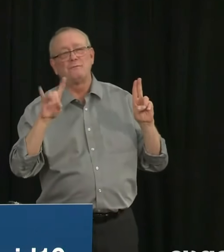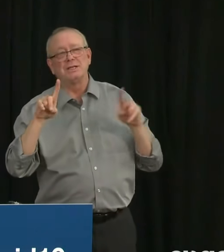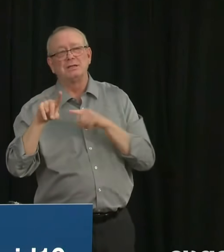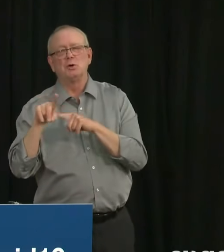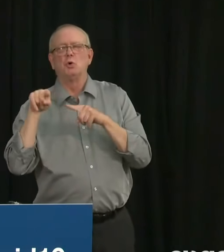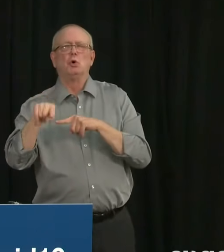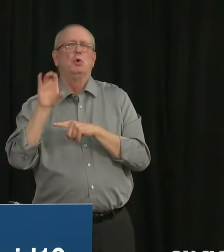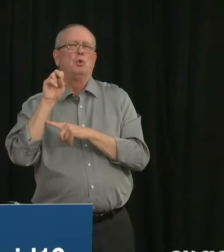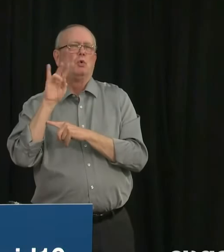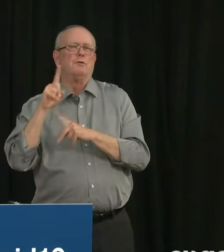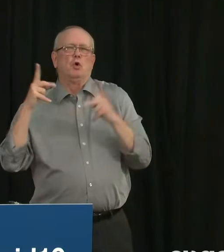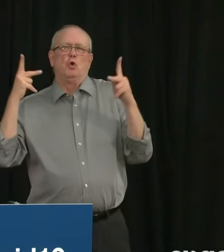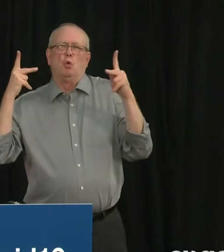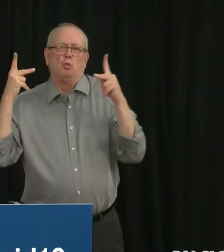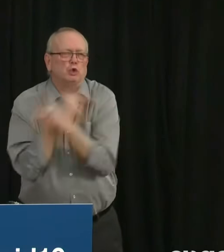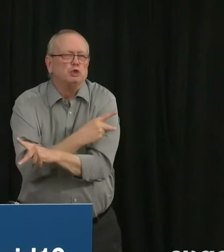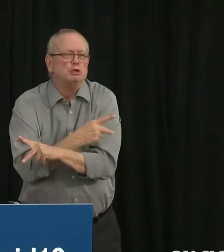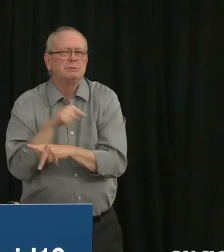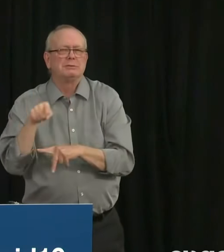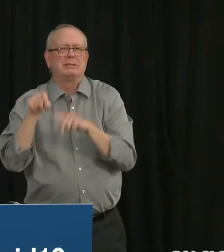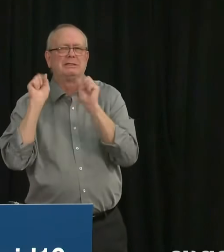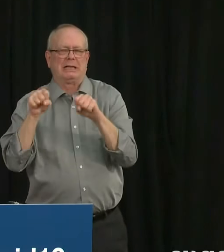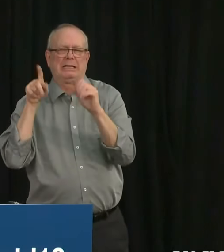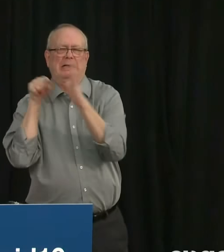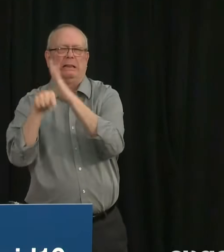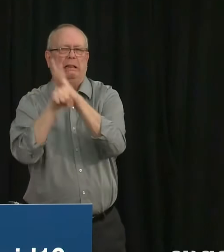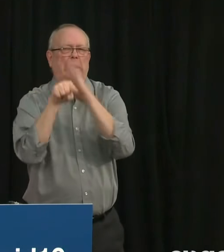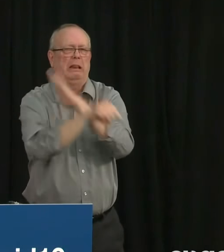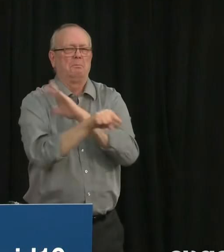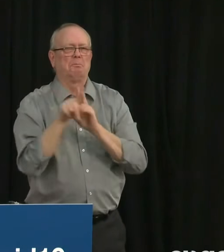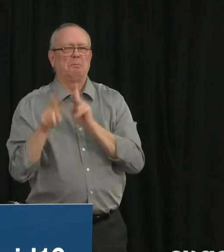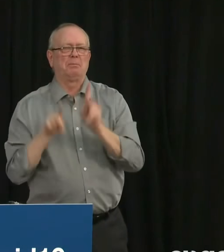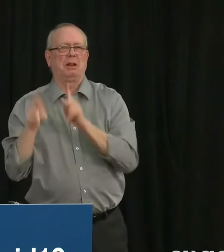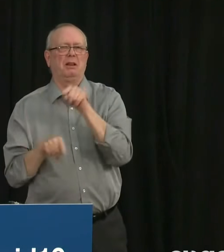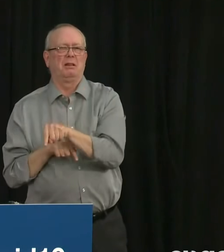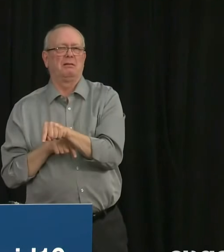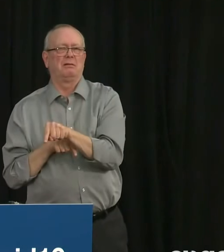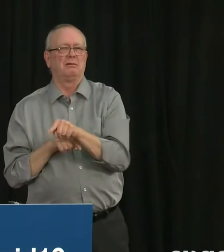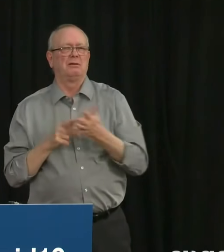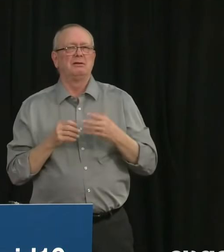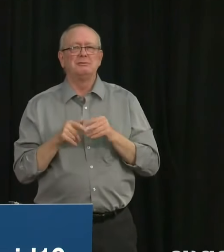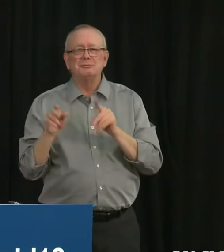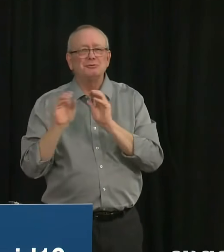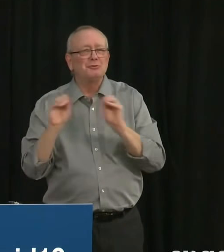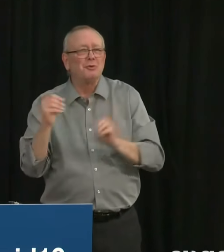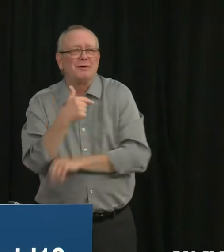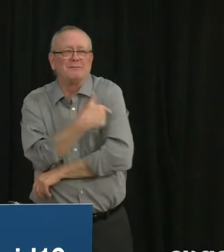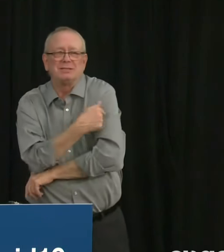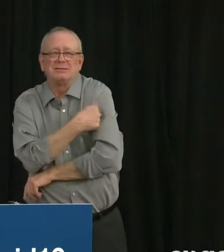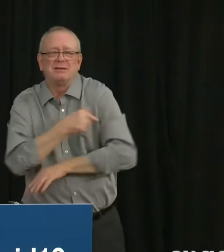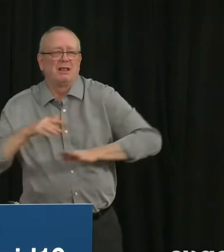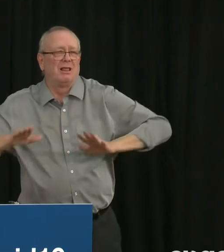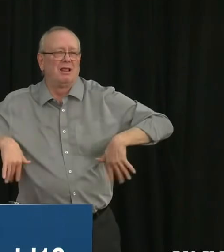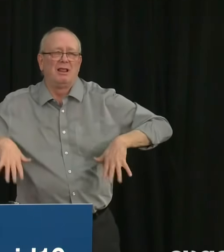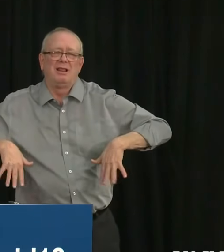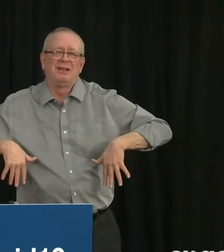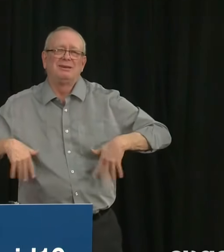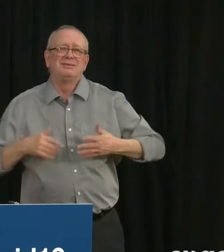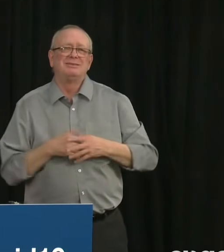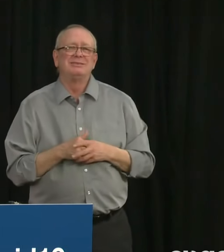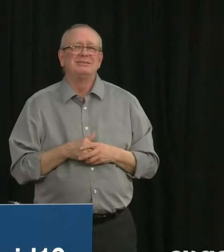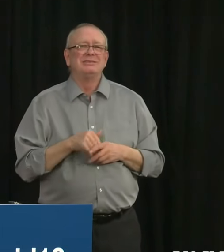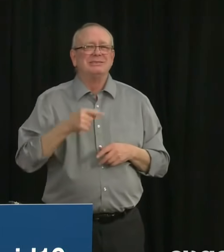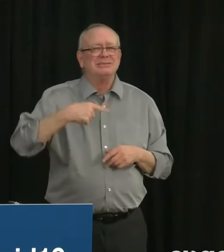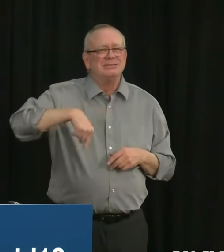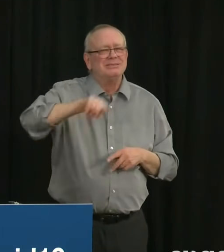more deadly. There is also no vaccine readily available at this time. This is why we all need to take extra precautions